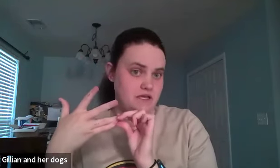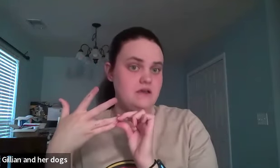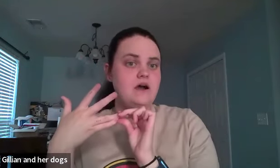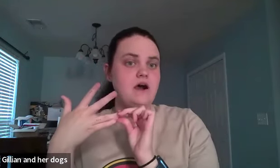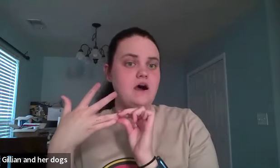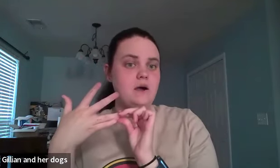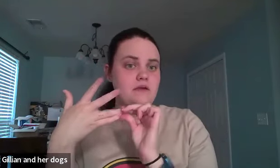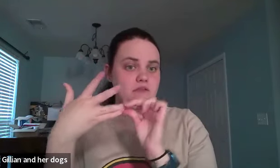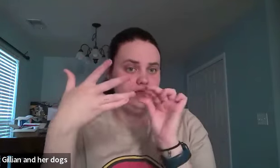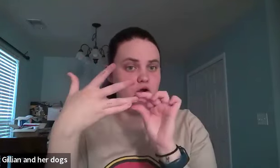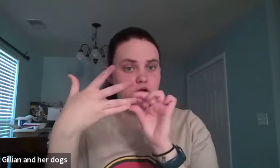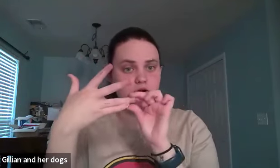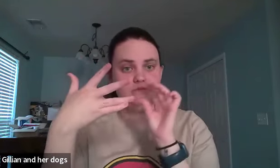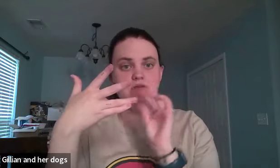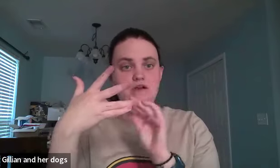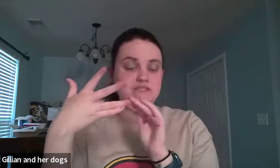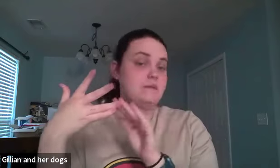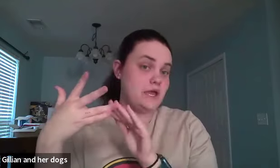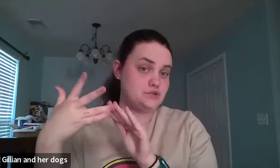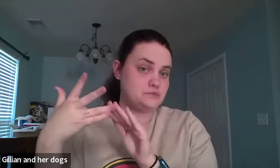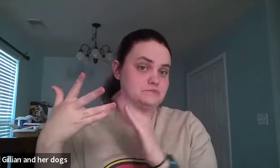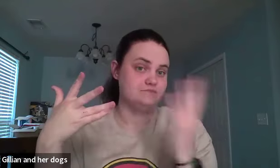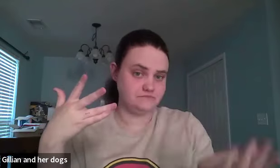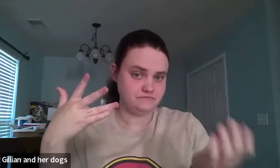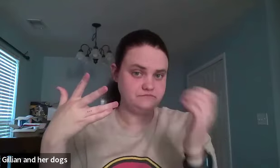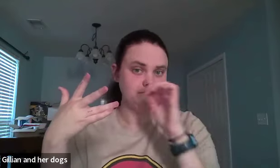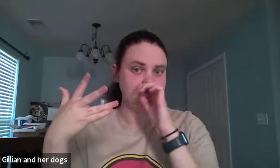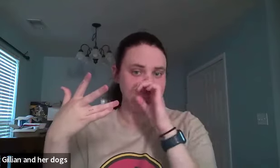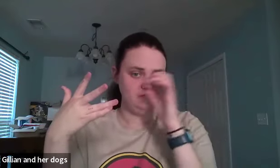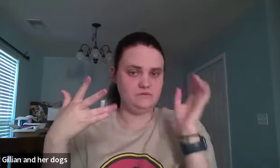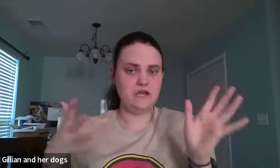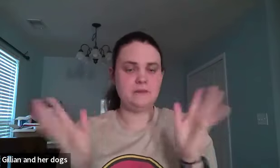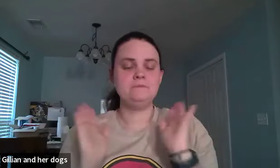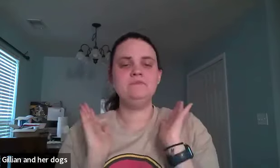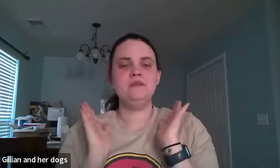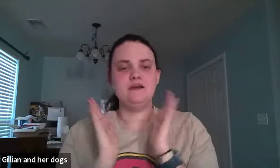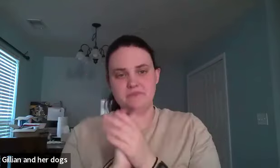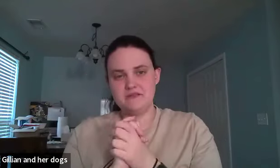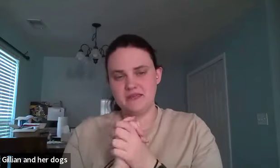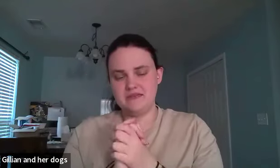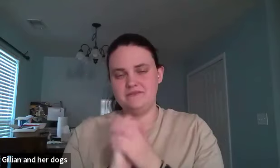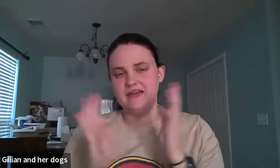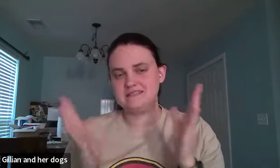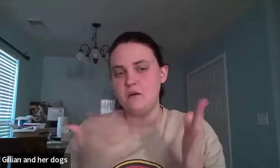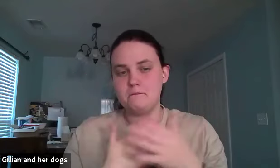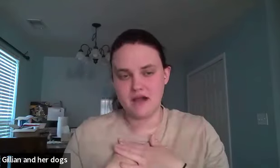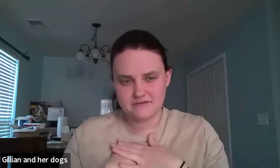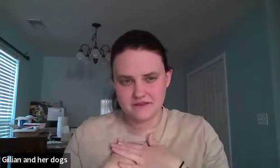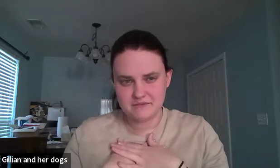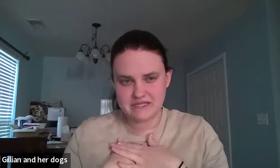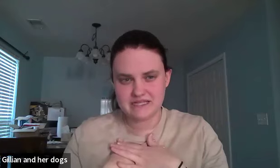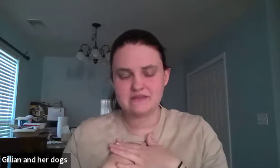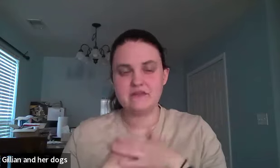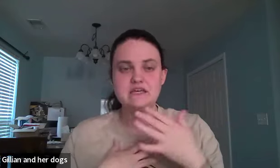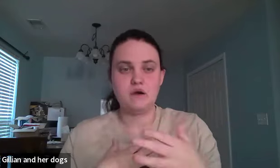family, and that they are the same age. Okay. But again, that's how my family is, and that's how